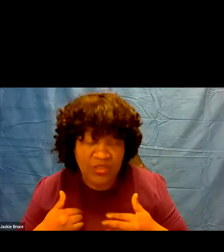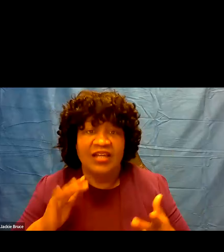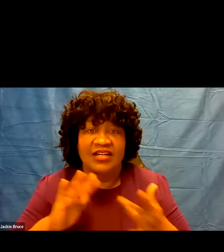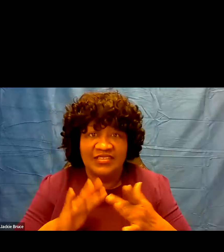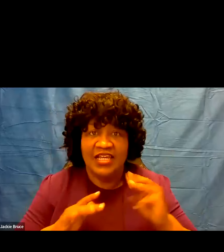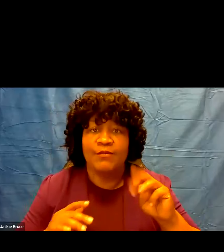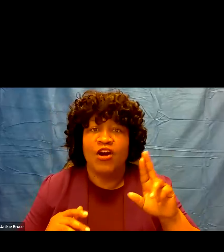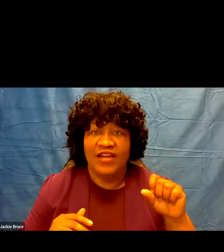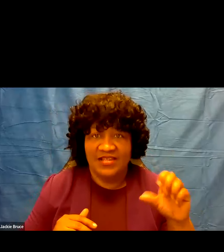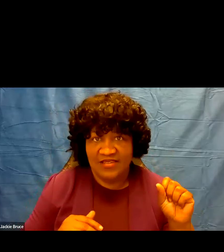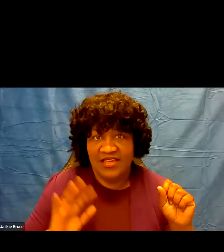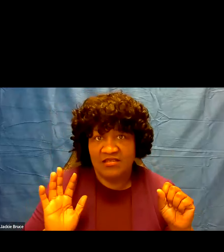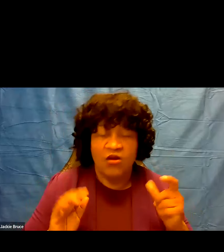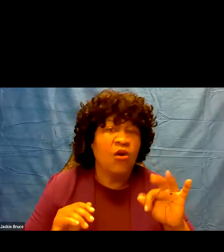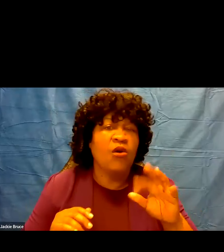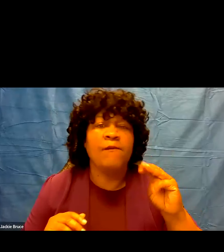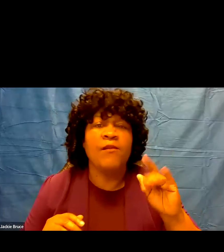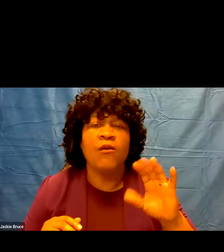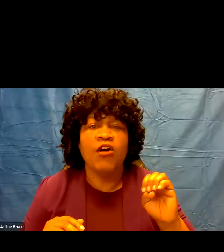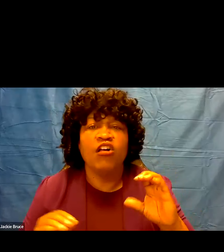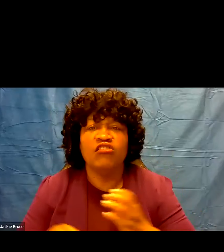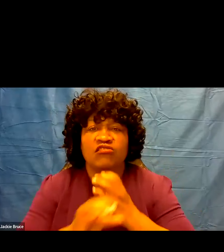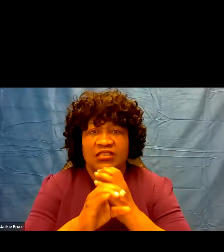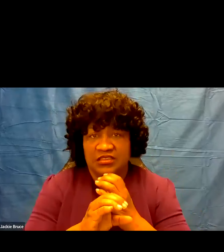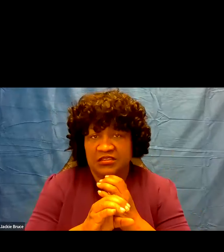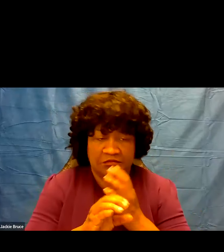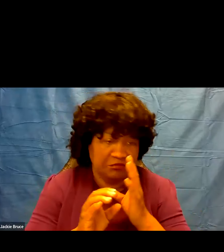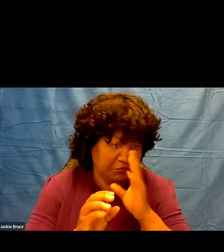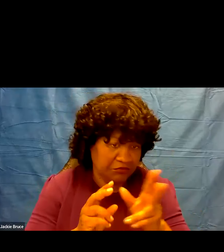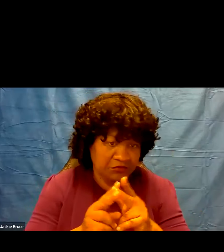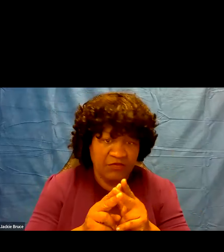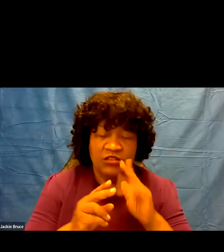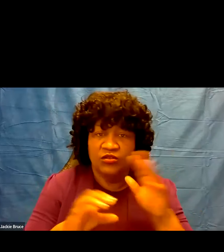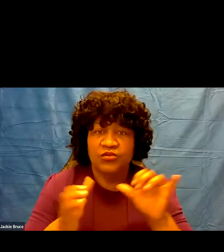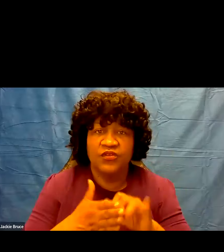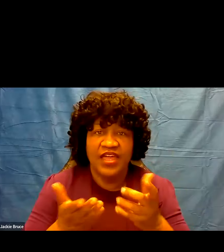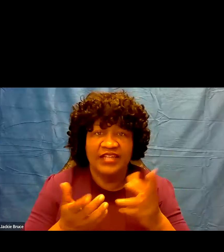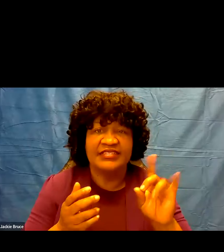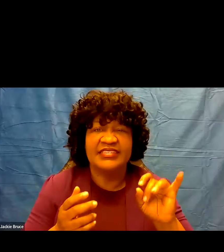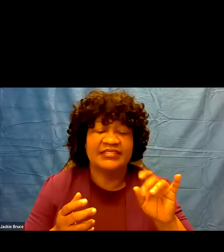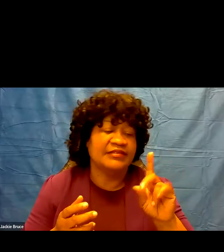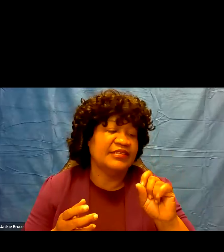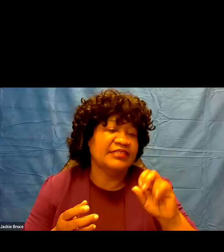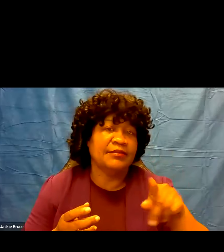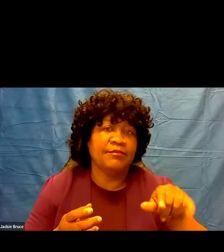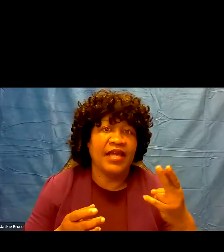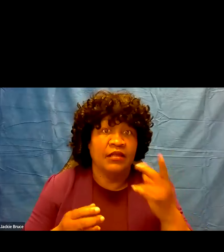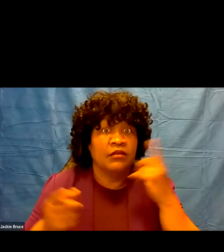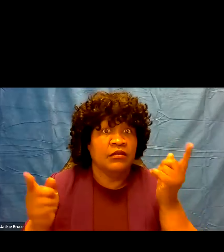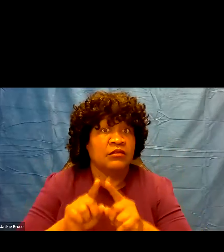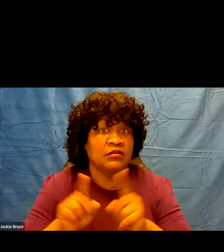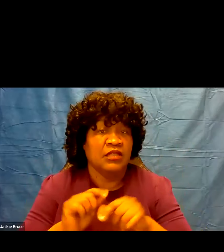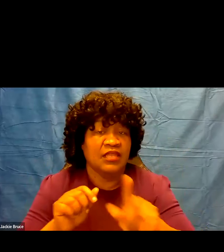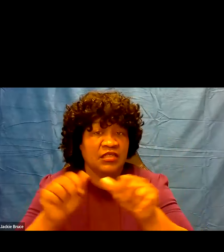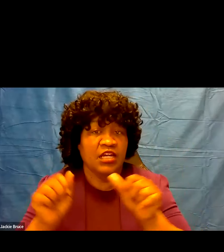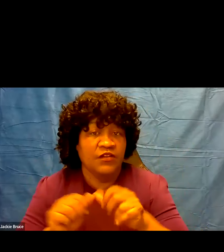MRSS team or mobile crisis in general to do that dispatch. But I completely agree with you that that's definitely an area